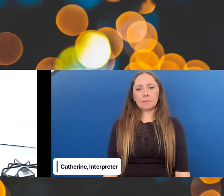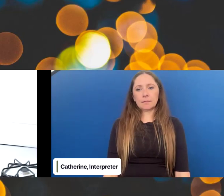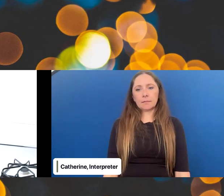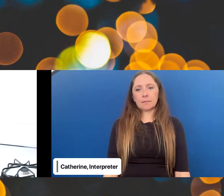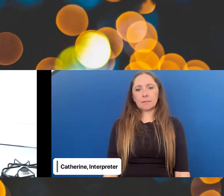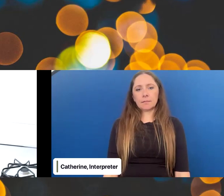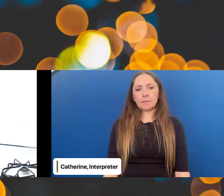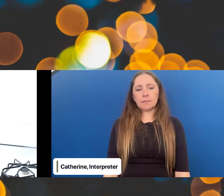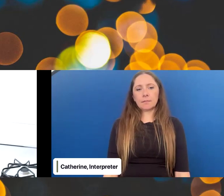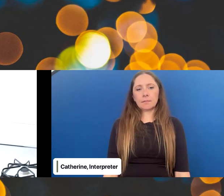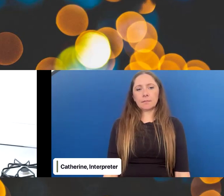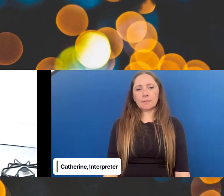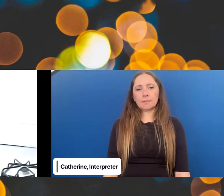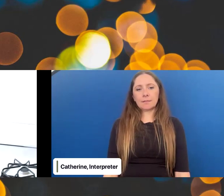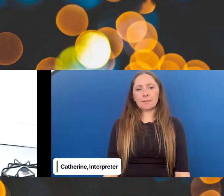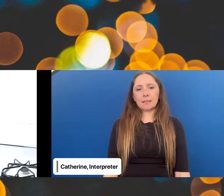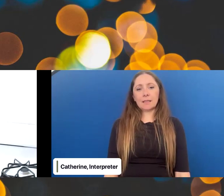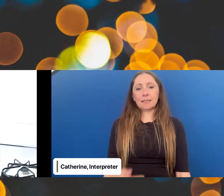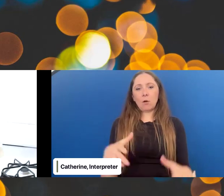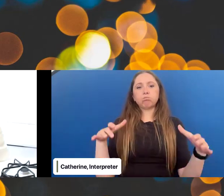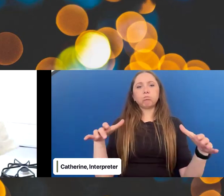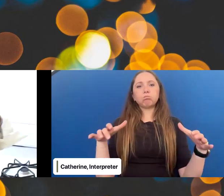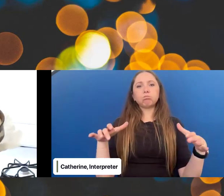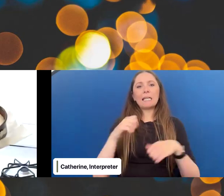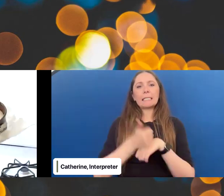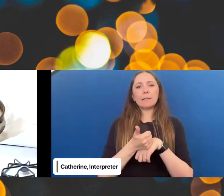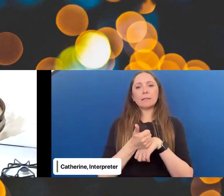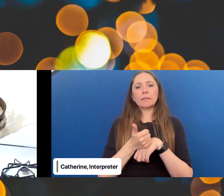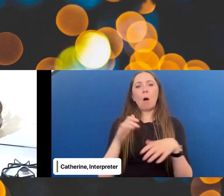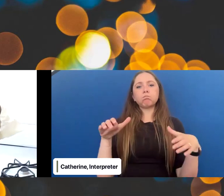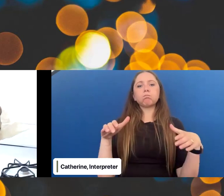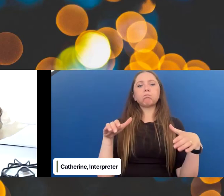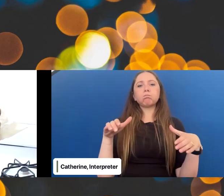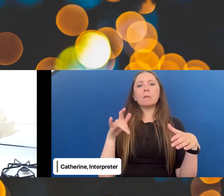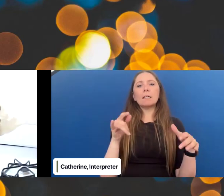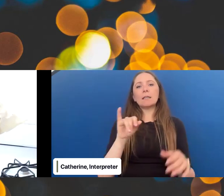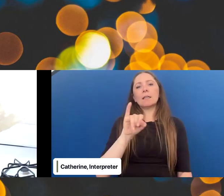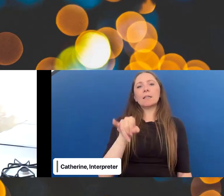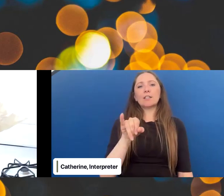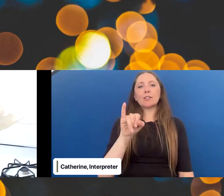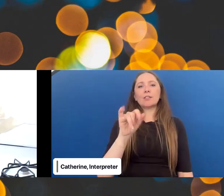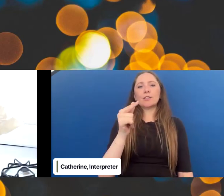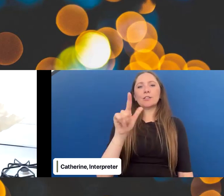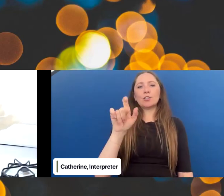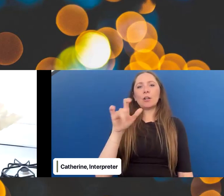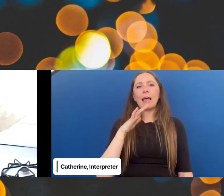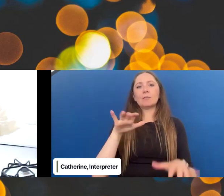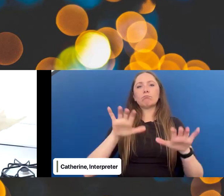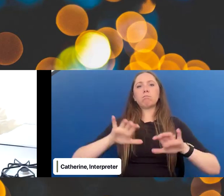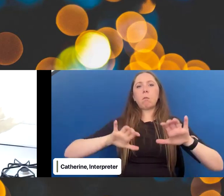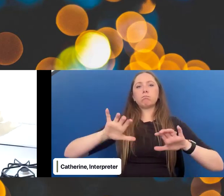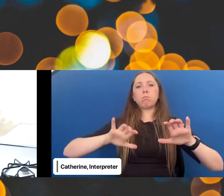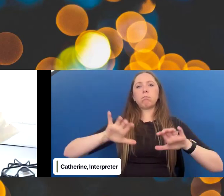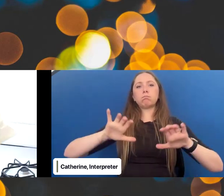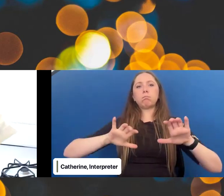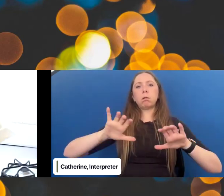It should kind of be, mine's pretty set. You want it to kind of jiggle and wiggle, like a little twerk. Like